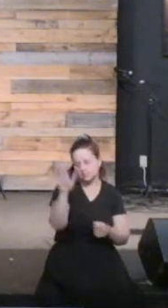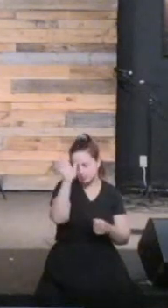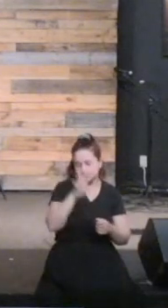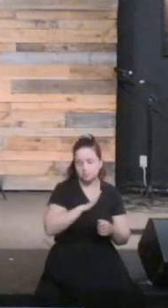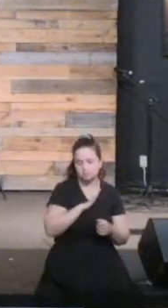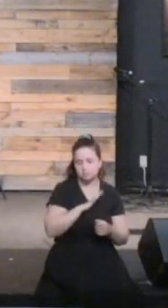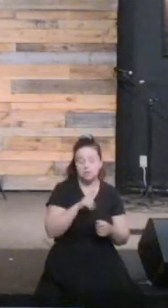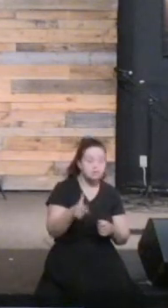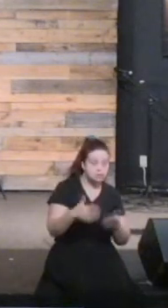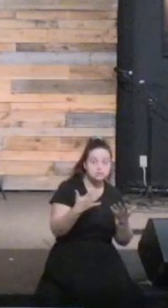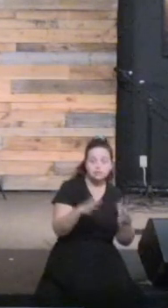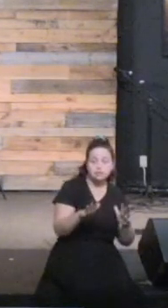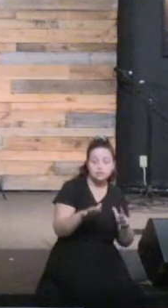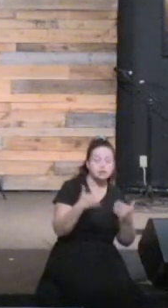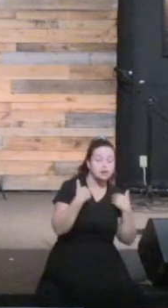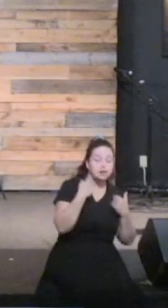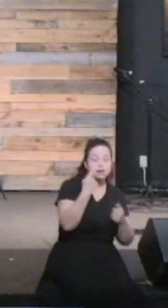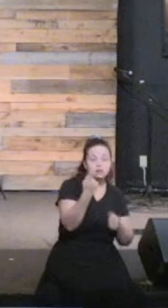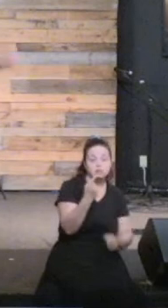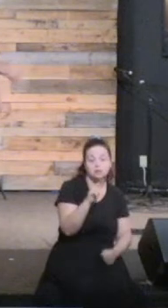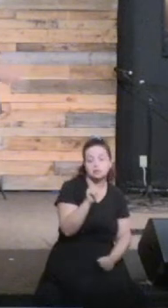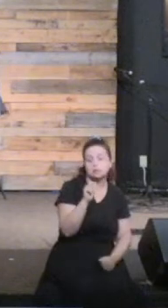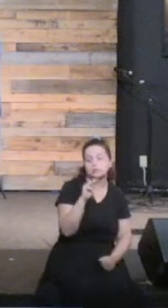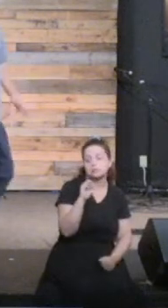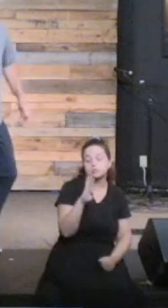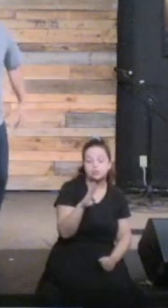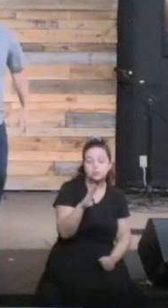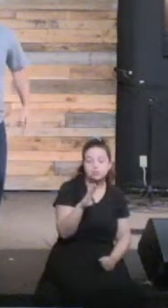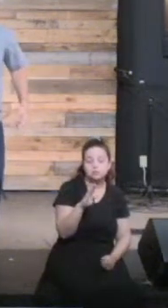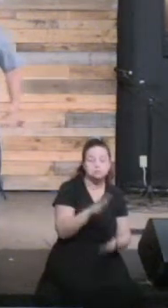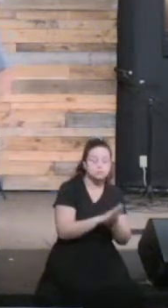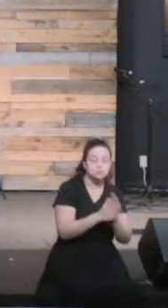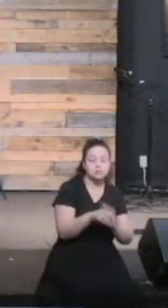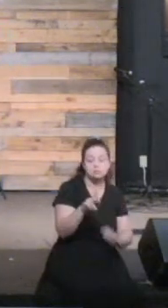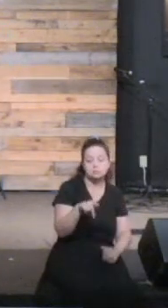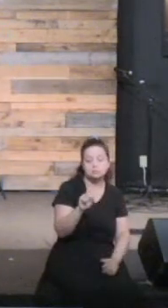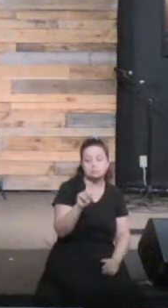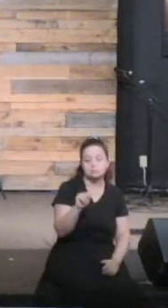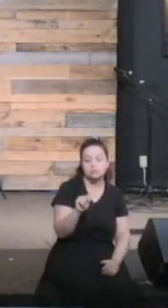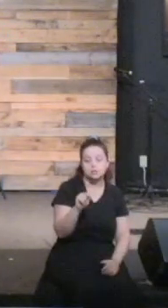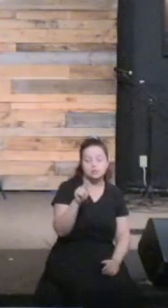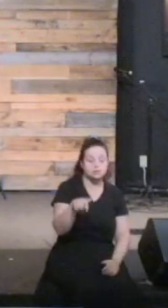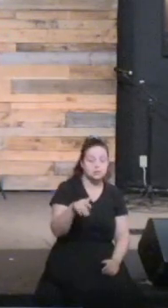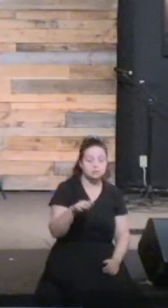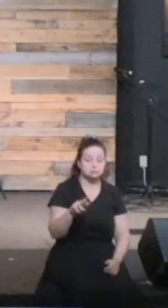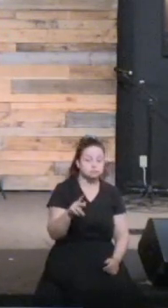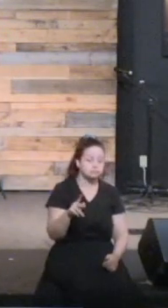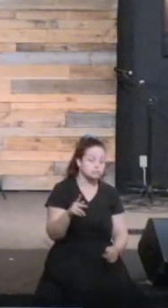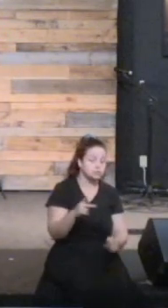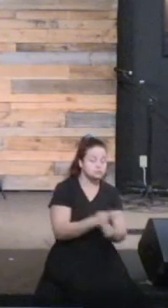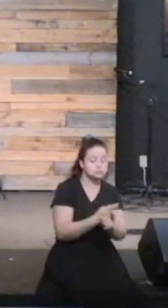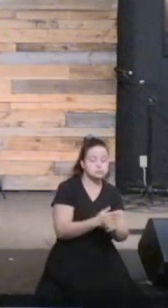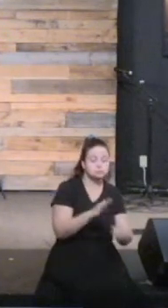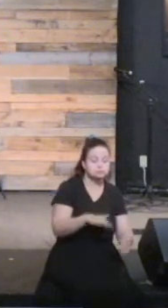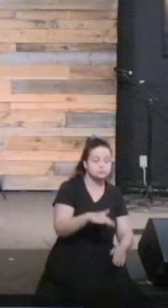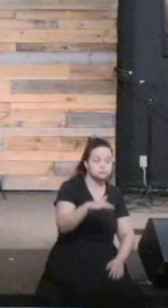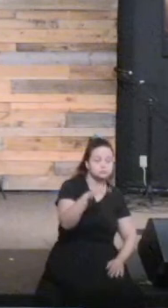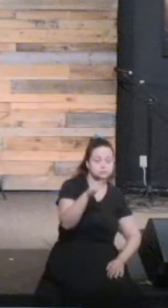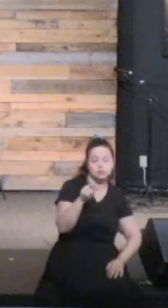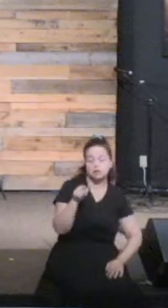lamb who became the pet and as that lamb got older just like the boy got older that lamb would do anything the boy